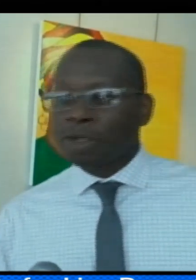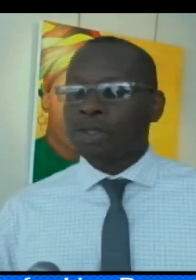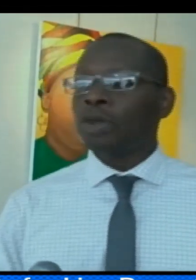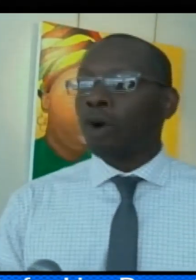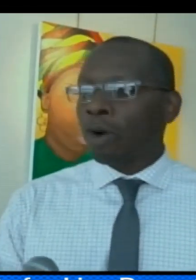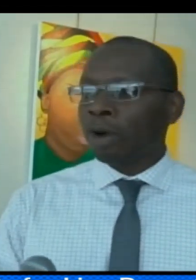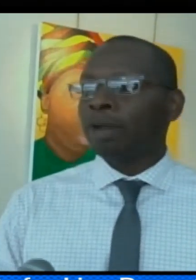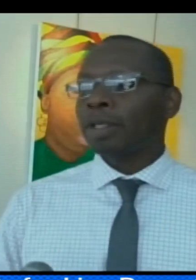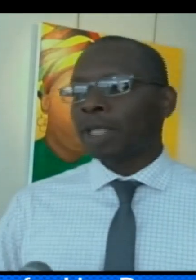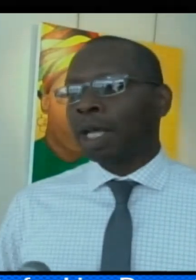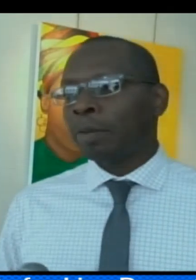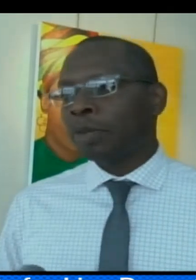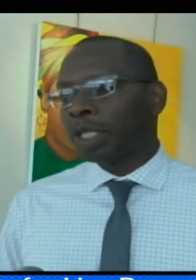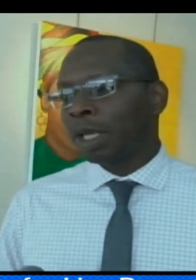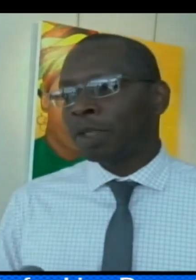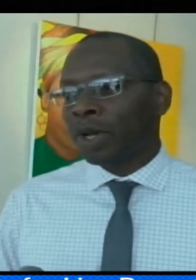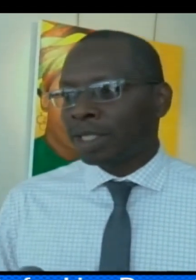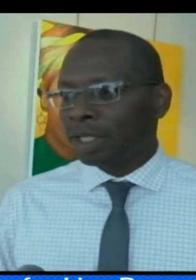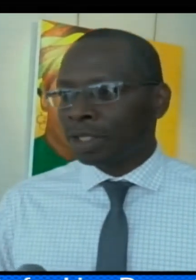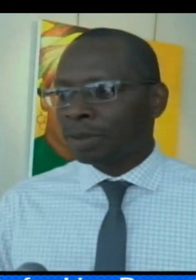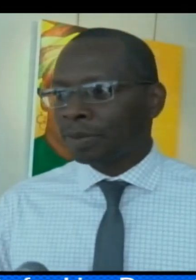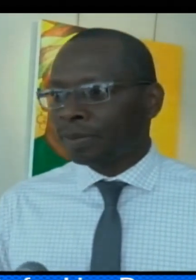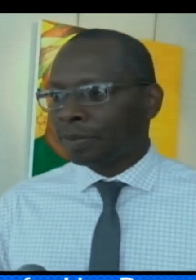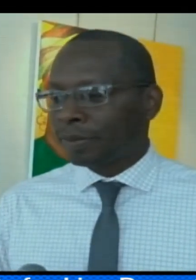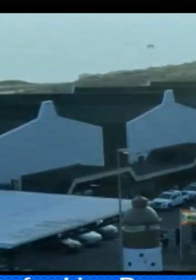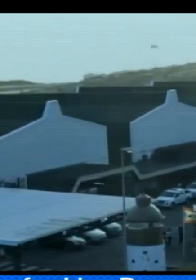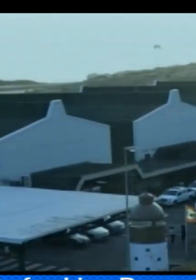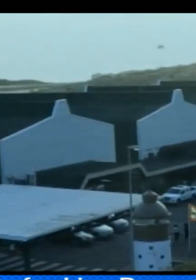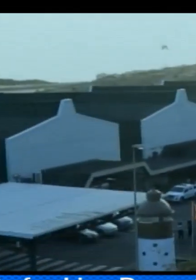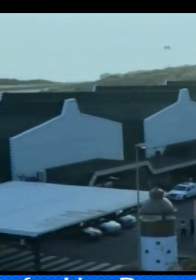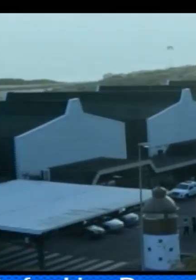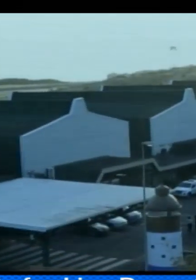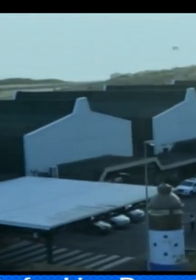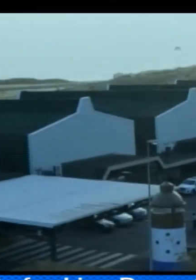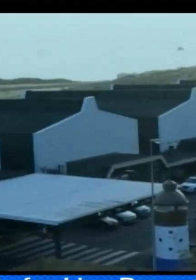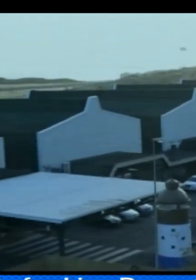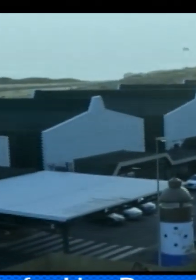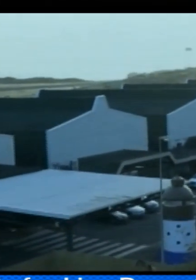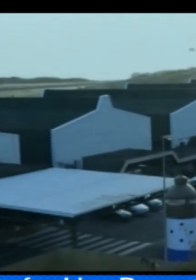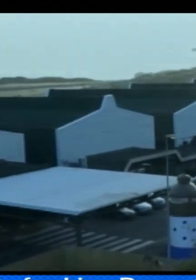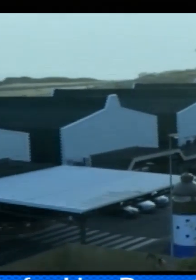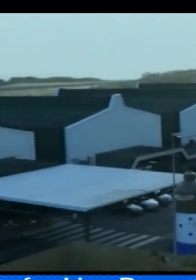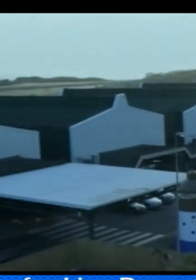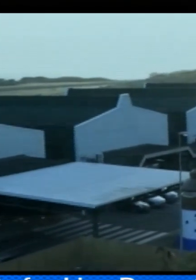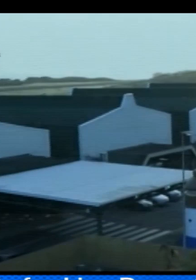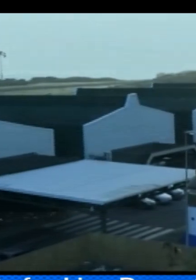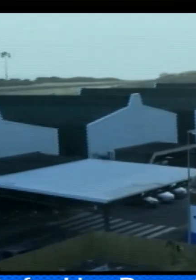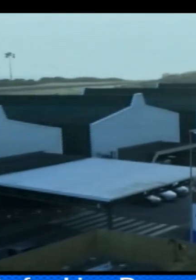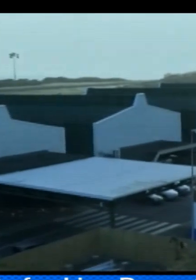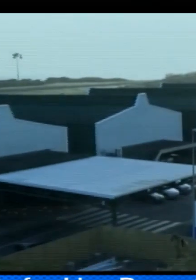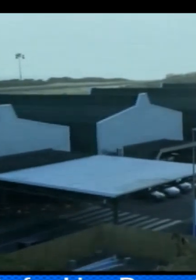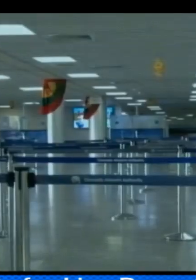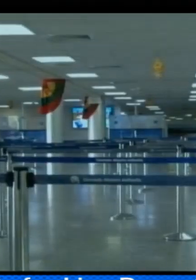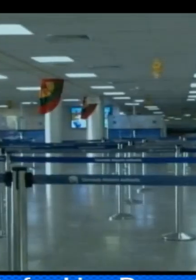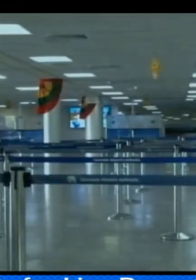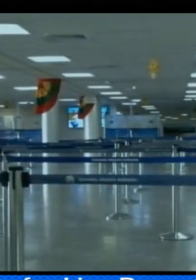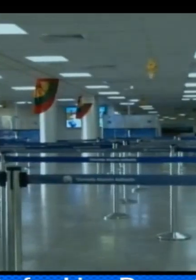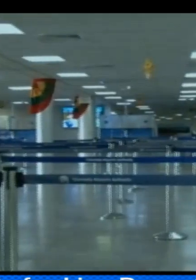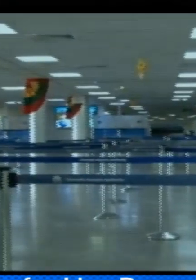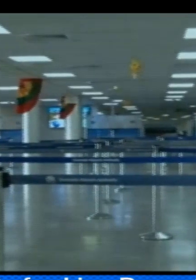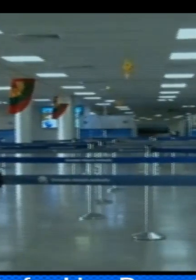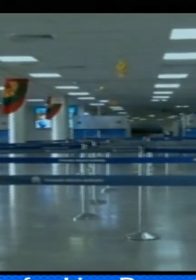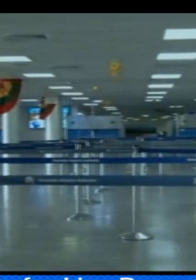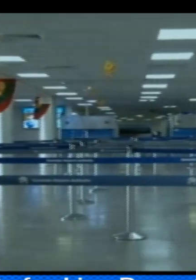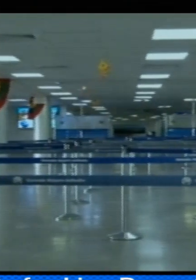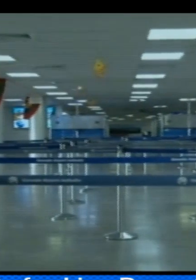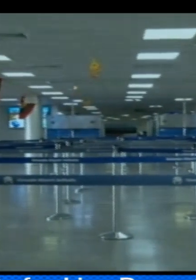quarantining the person or putting them into isolation. Ms. Kim McQuilkin, Health and Safety Manager at the MBIA, says a common theme